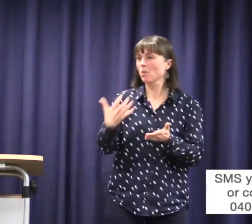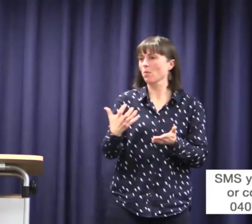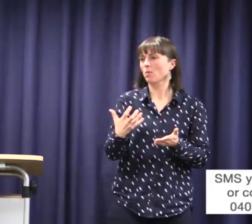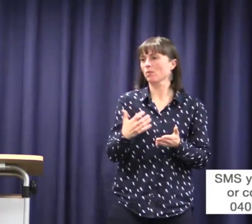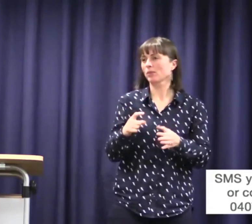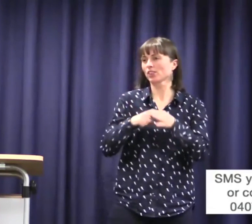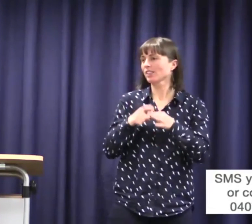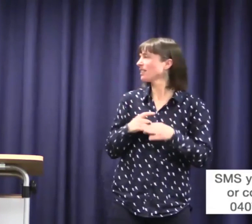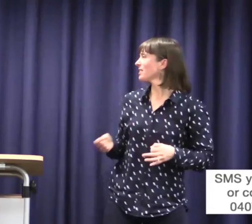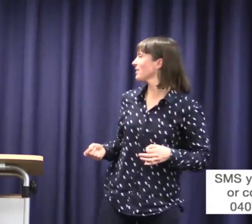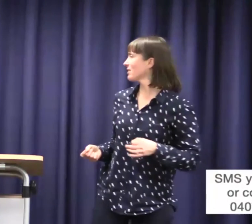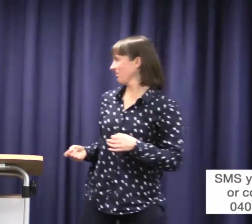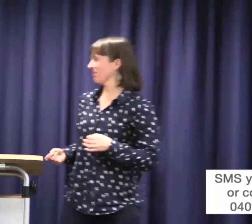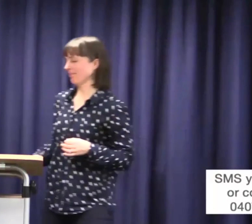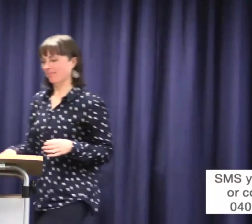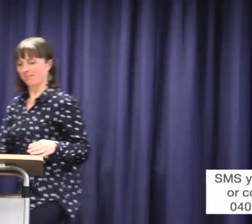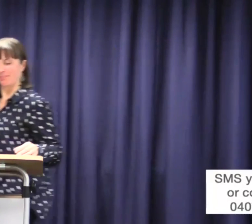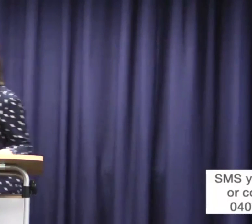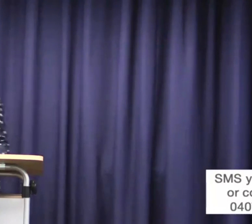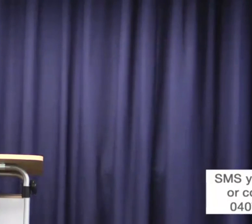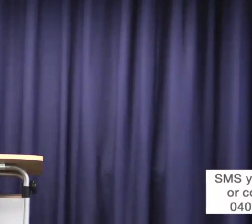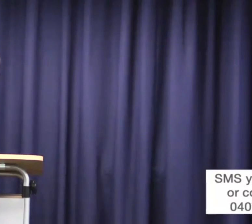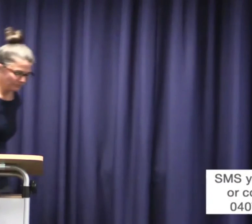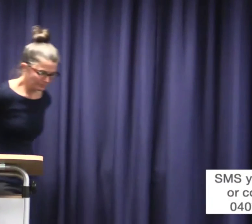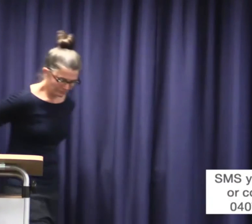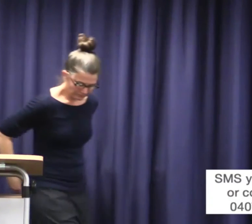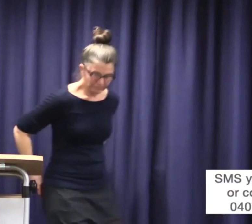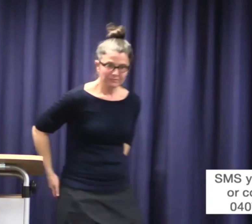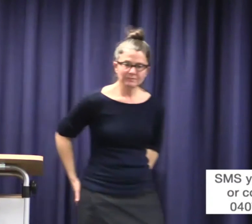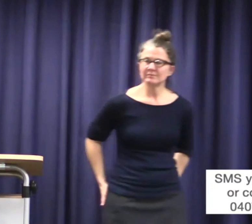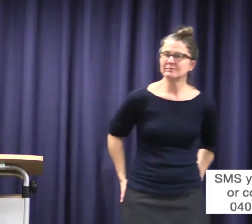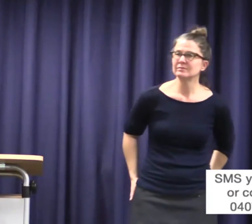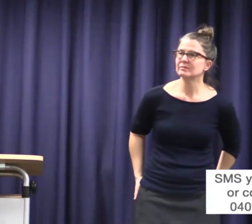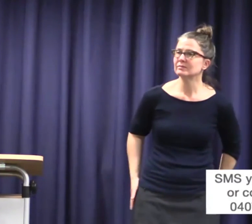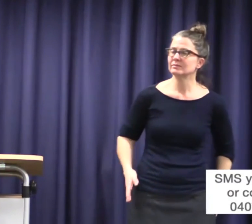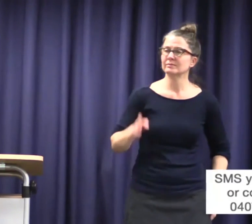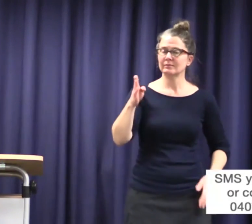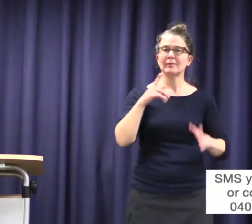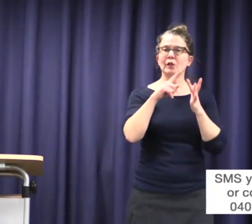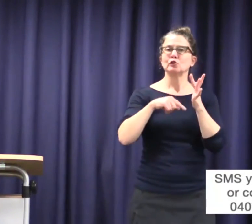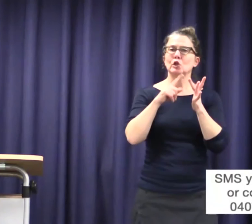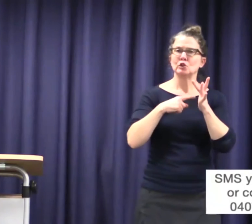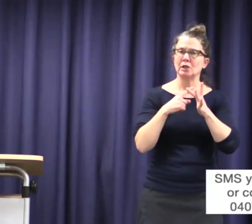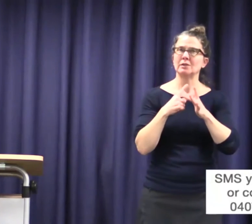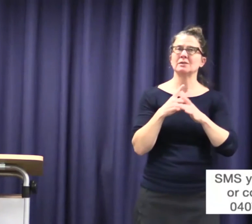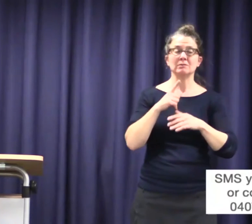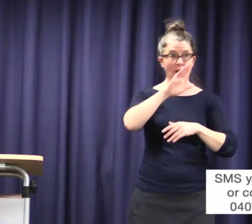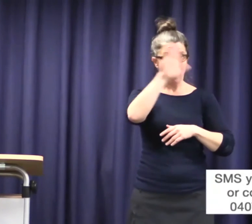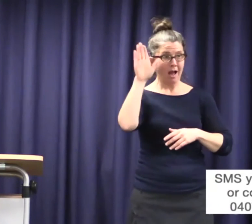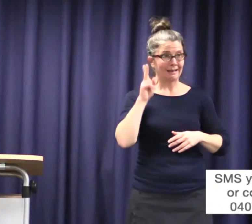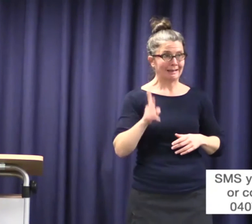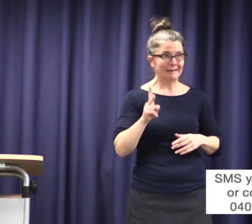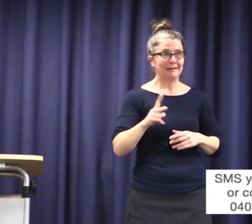All right, Julie, here's to Julie for some more questions from the live stream. Okay, hi